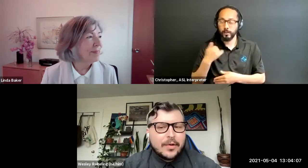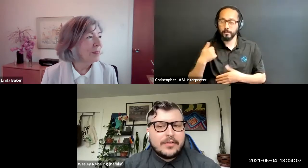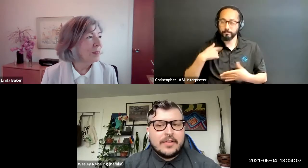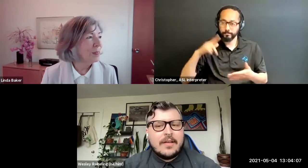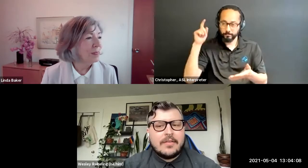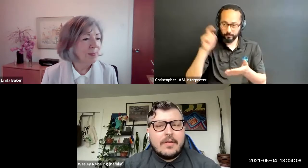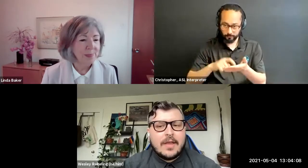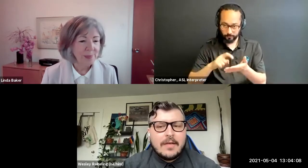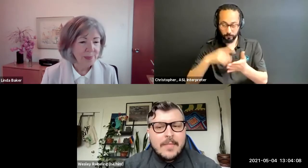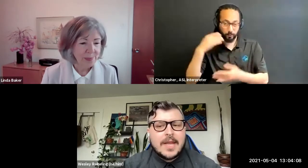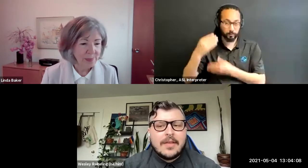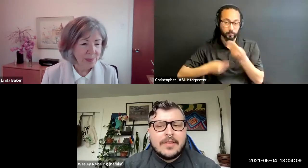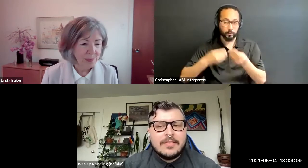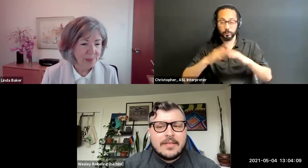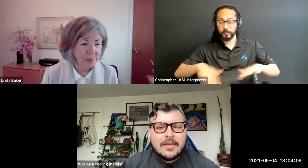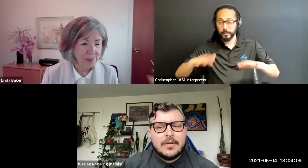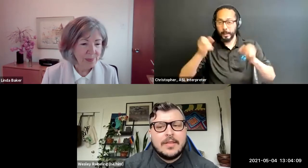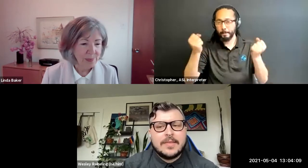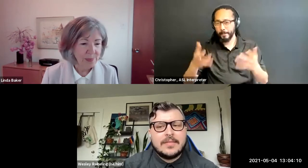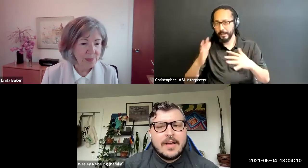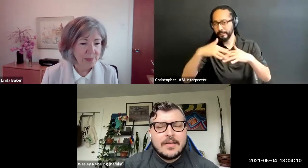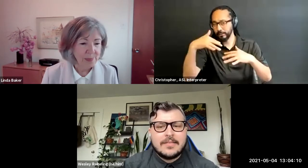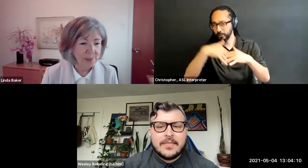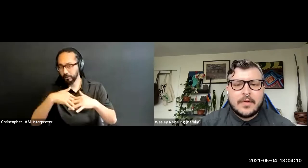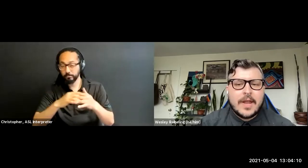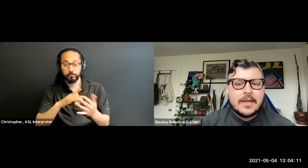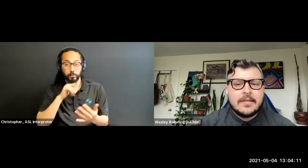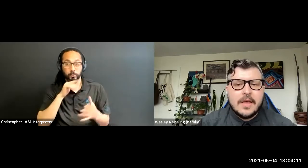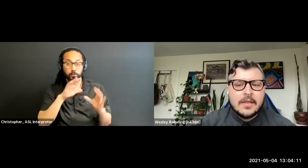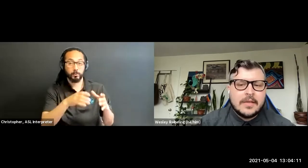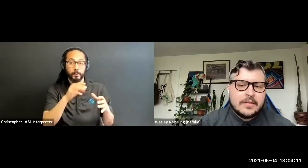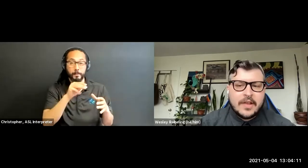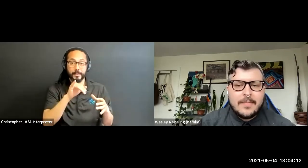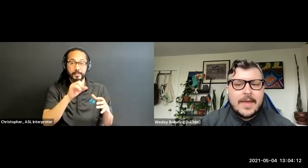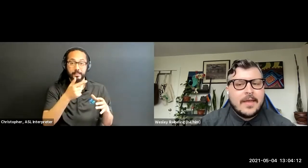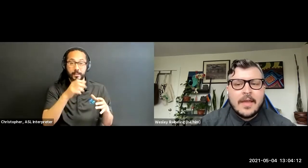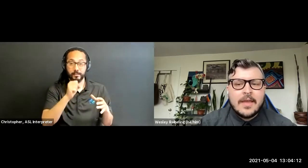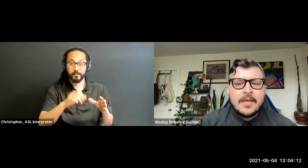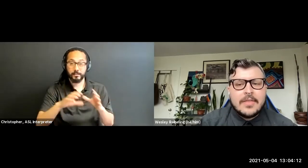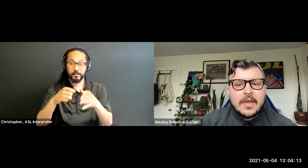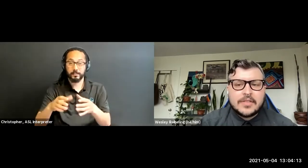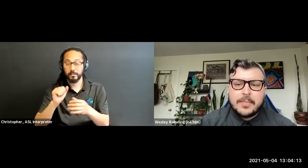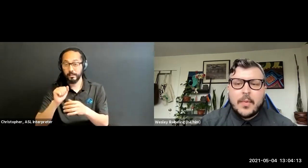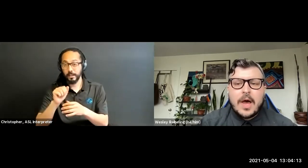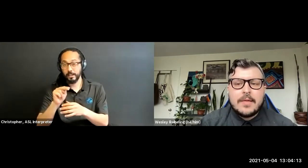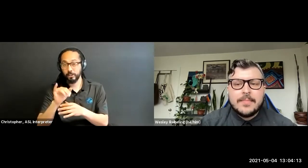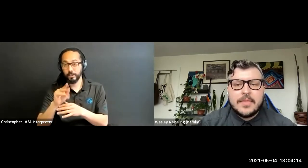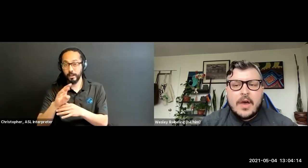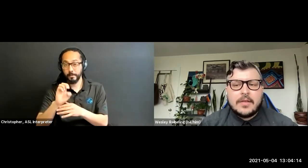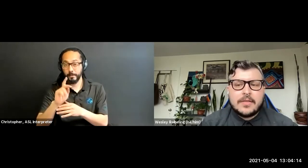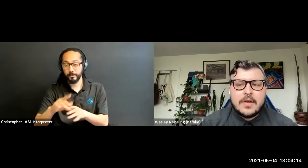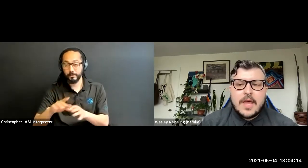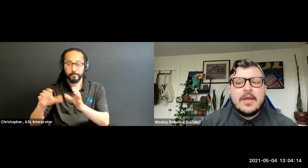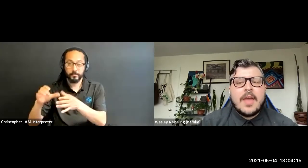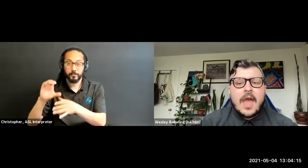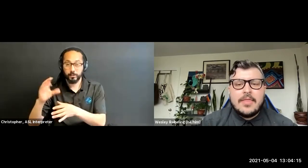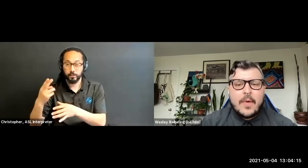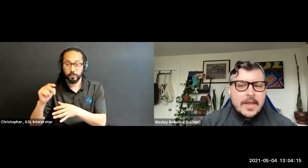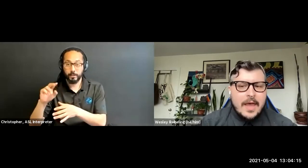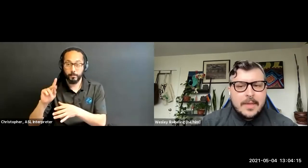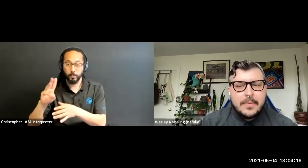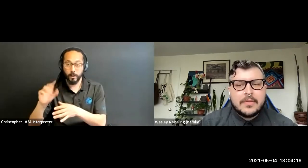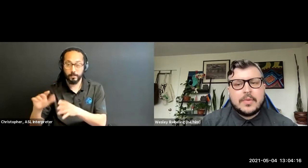on the traditional territory of many nations, including the Mississaugas of the Credit, the Anishinaabe, the Chippewa, the Haudenosaunee,